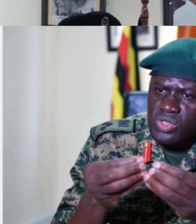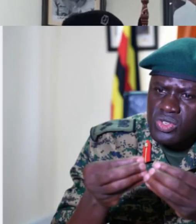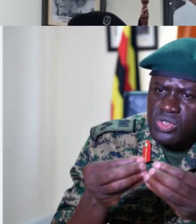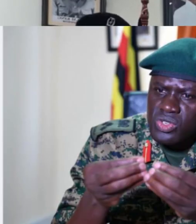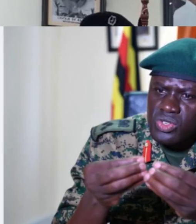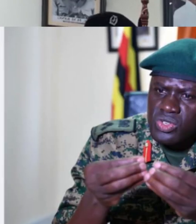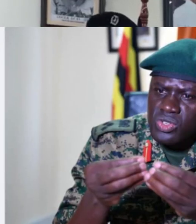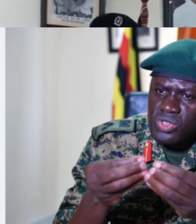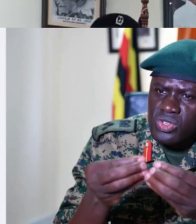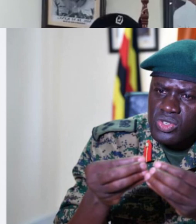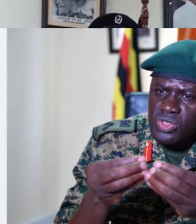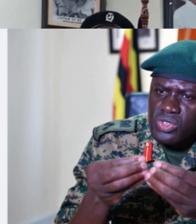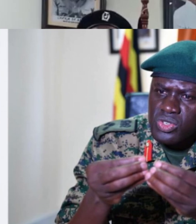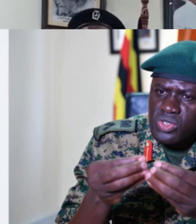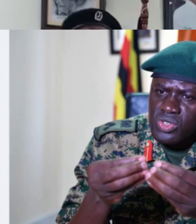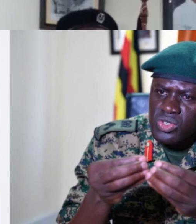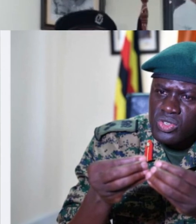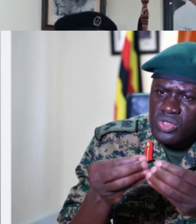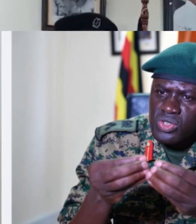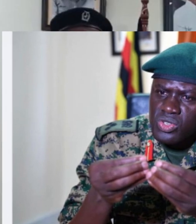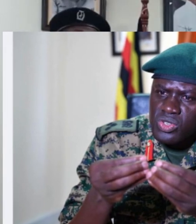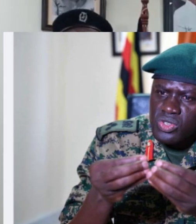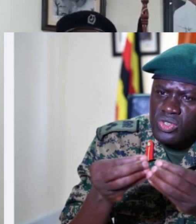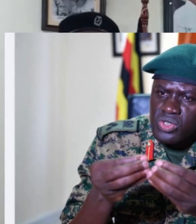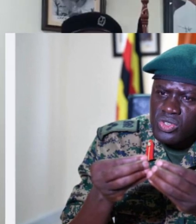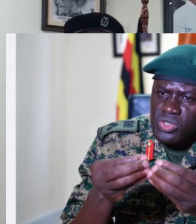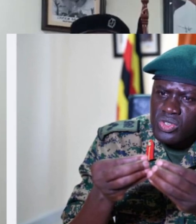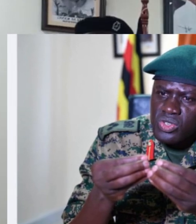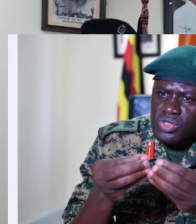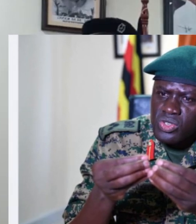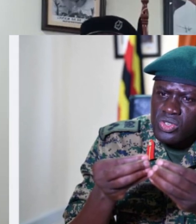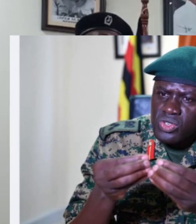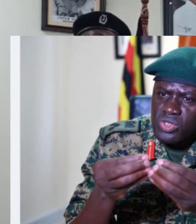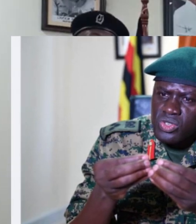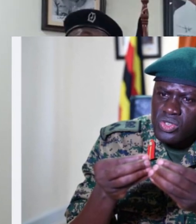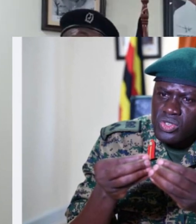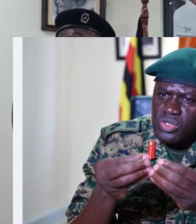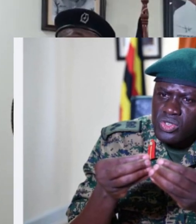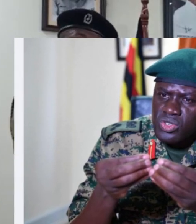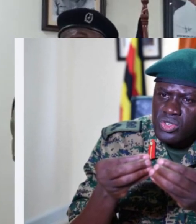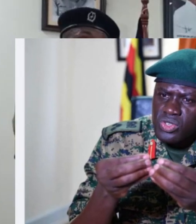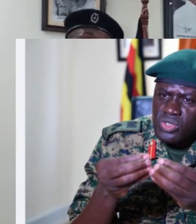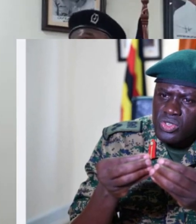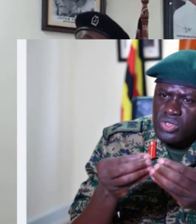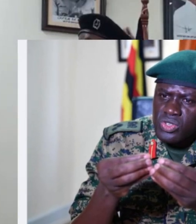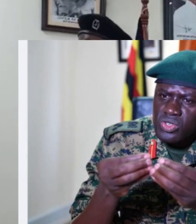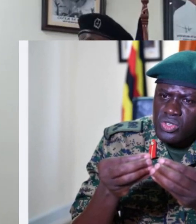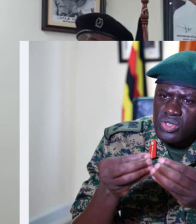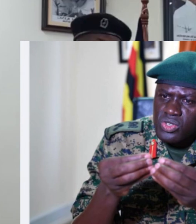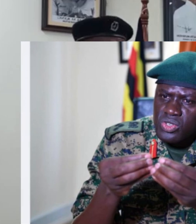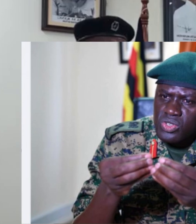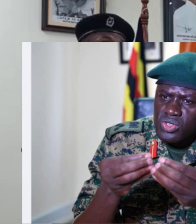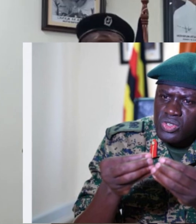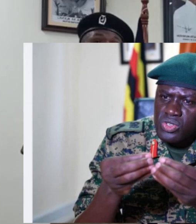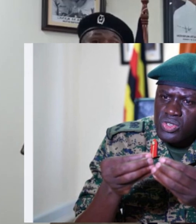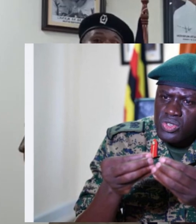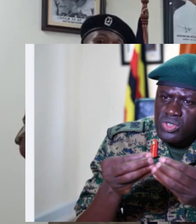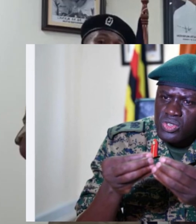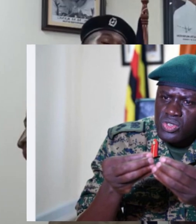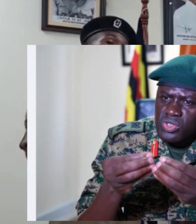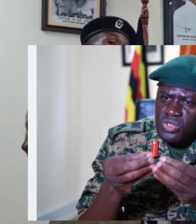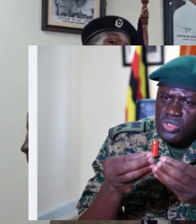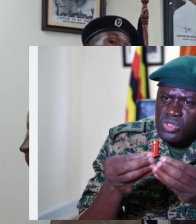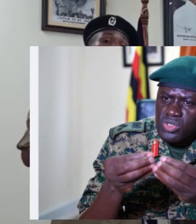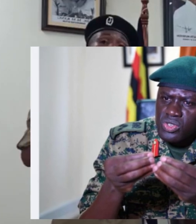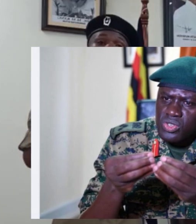Tufunye obubaka bungi nnyo okuva mu nsonda ez'enjawulo wano mu ggwanga ne mu bitundu eby'enjawulo gye